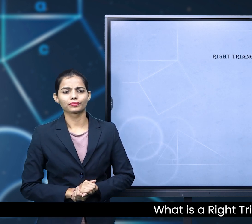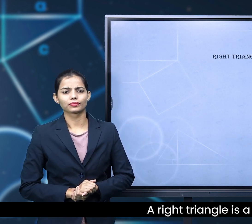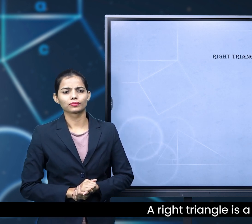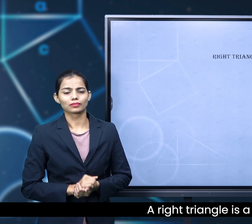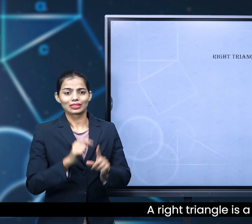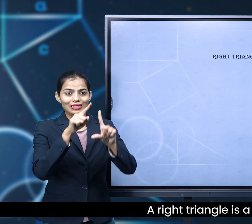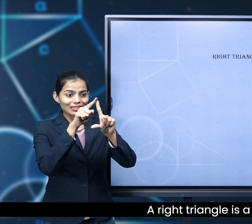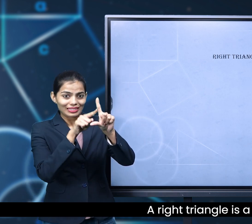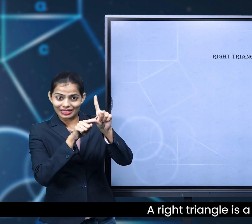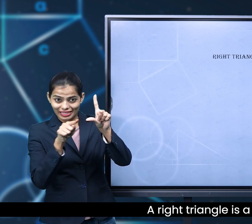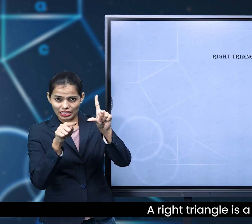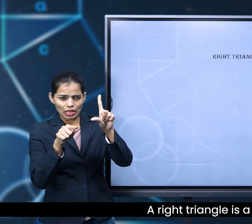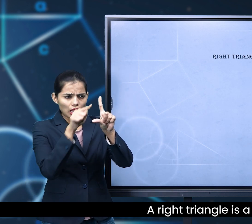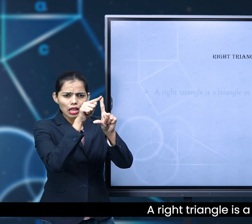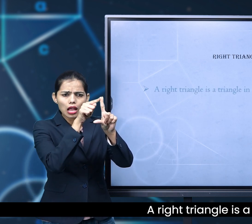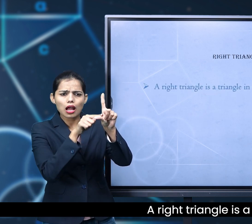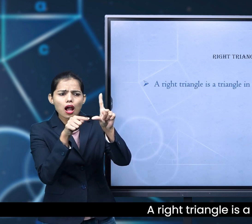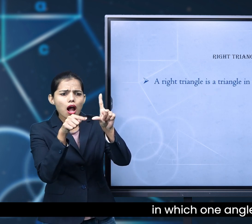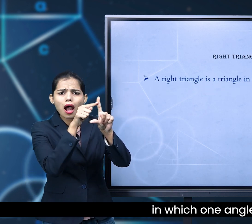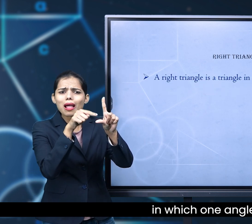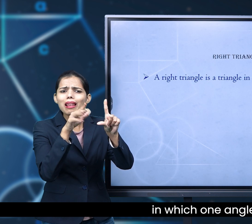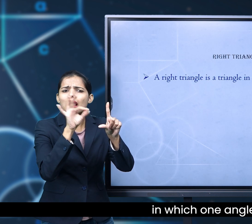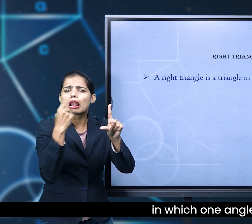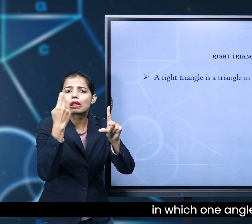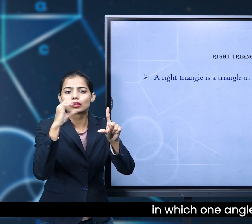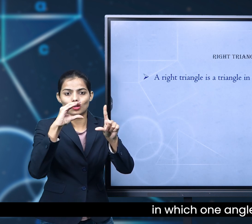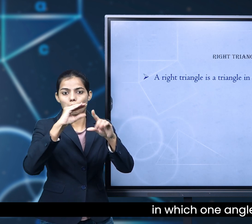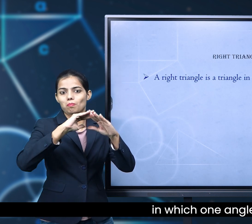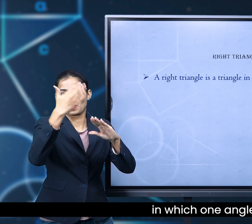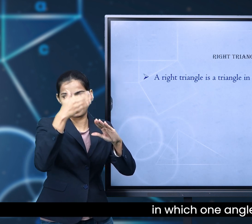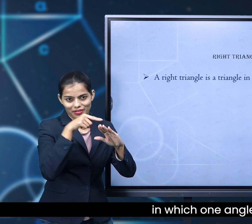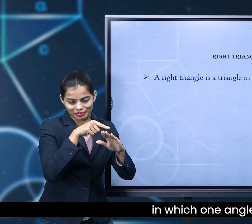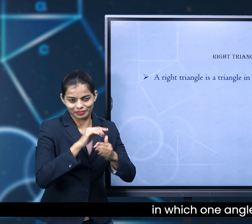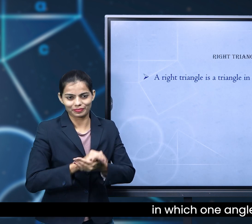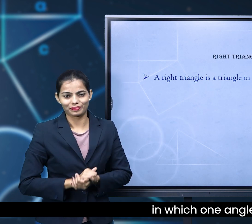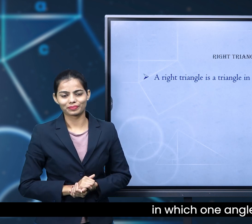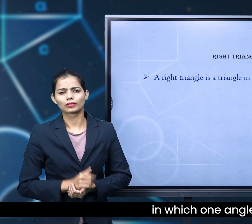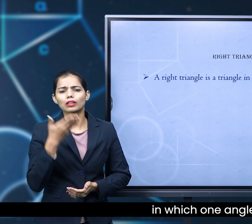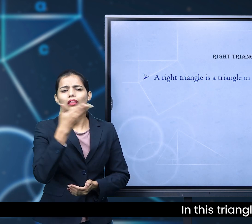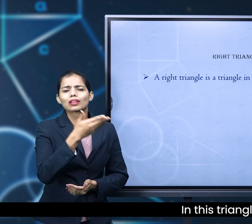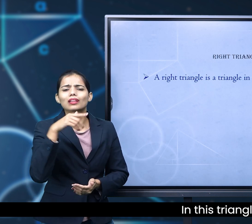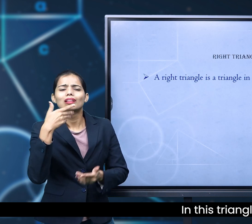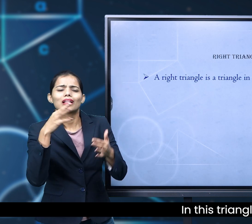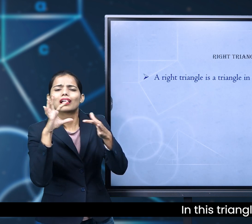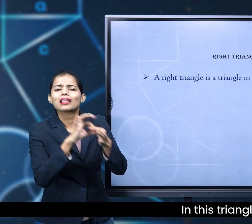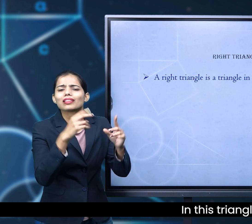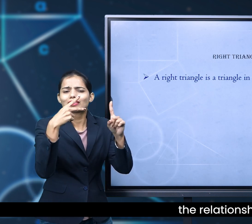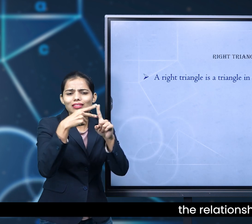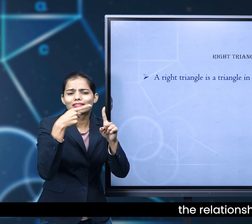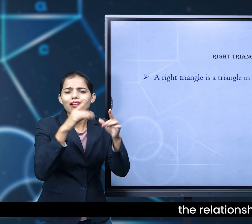A right triangle is a triangle in which one angle is 90 degree. In this triangle, the